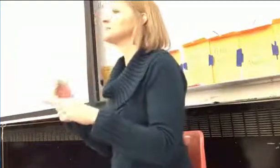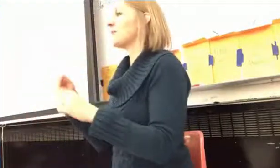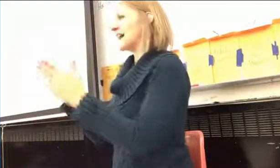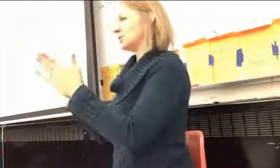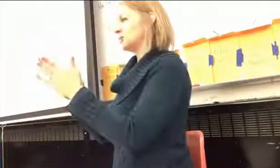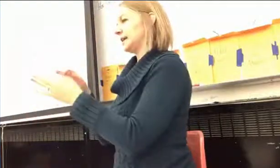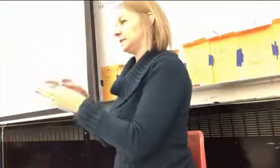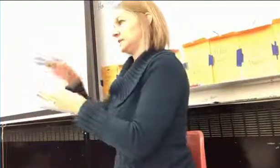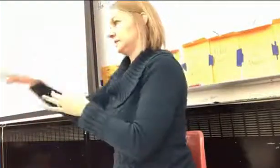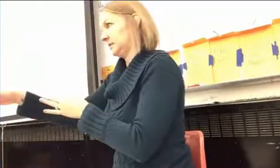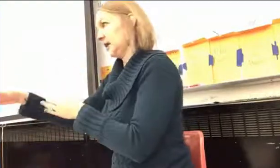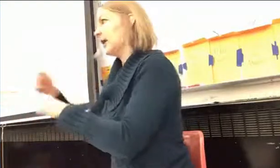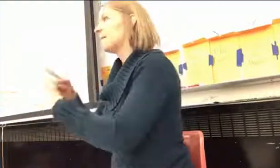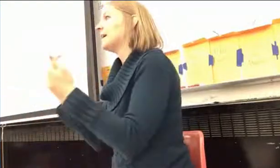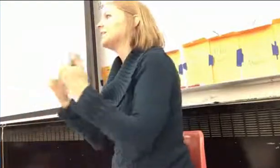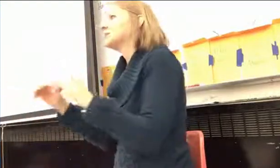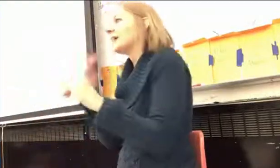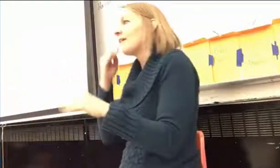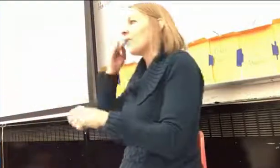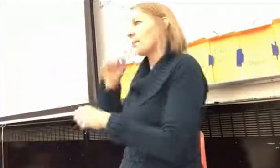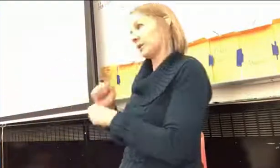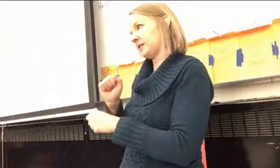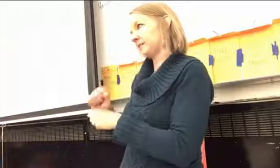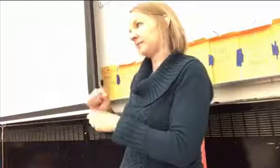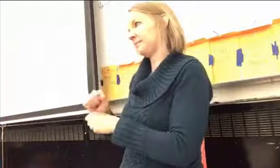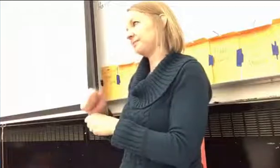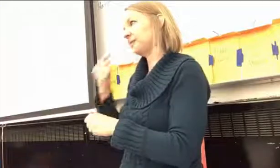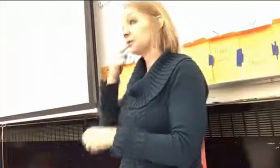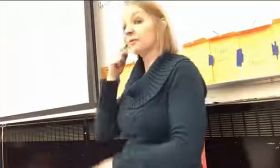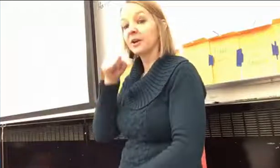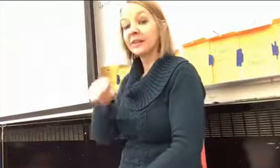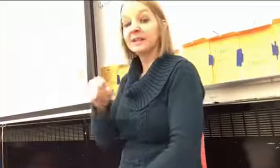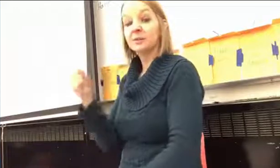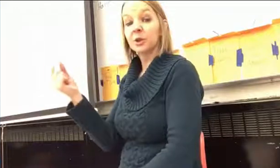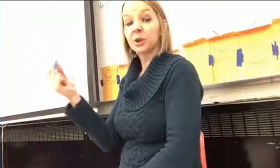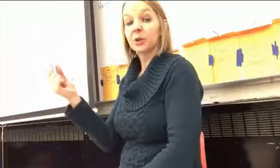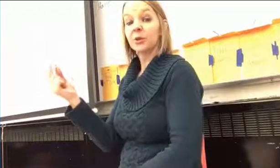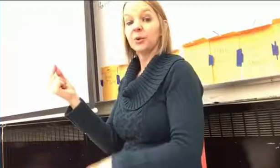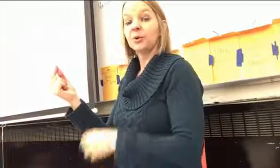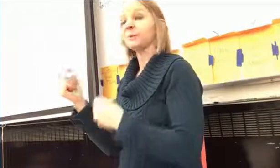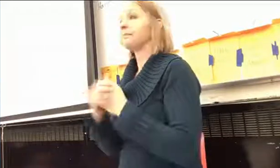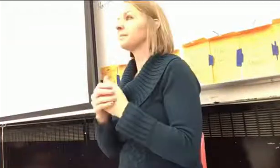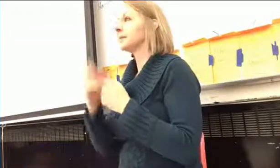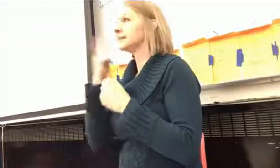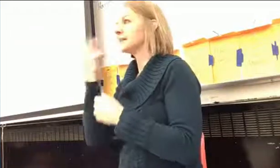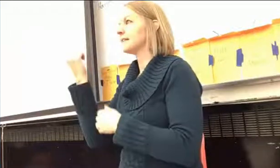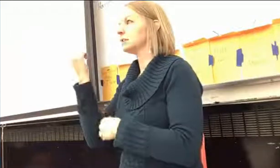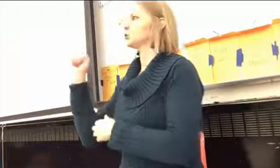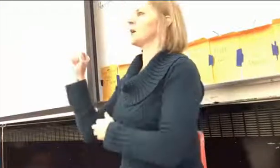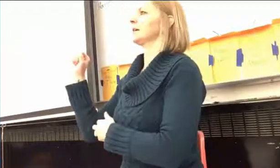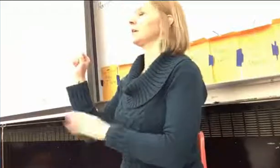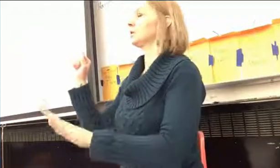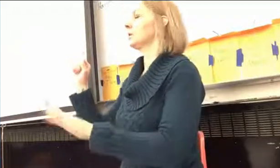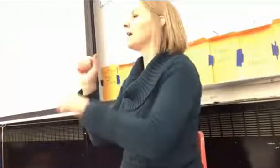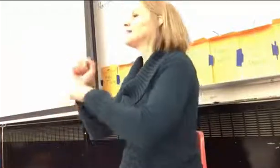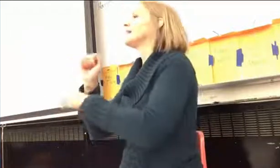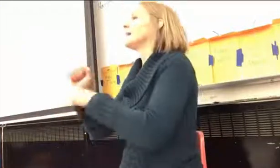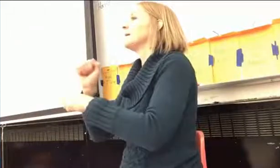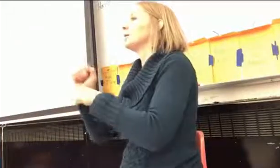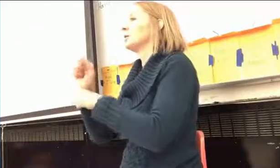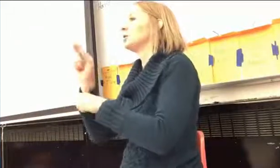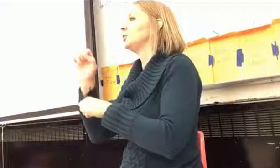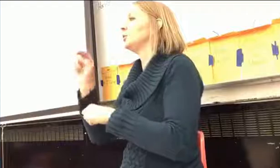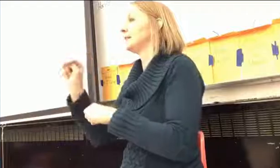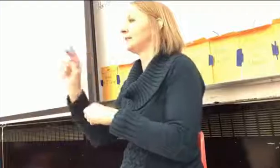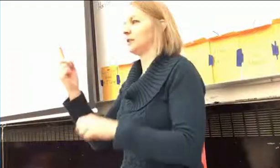back, but there's still some homework, okay? So for this one, what you're going to be doing is if you look at the strike side, or the labor union side first, do